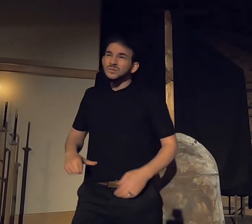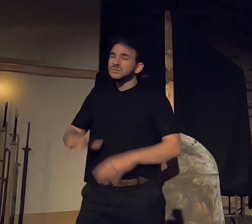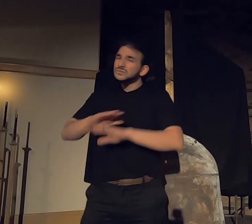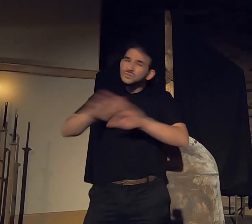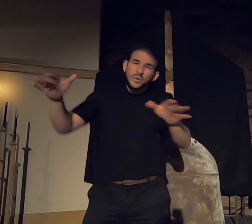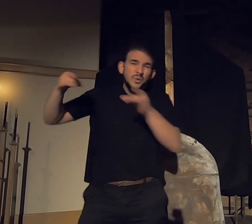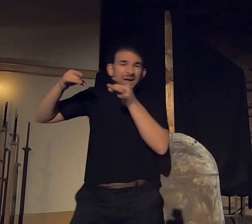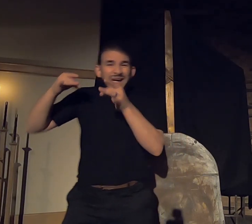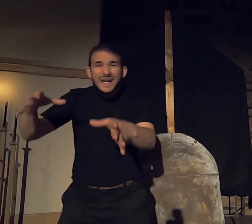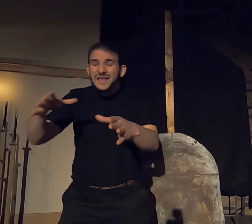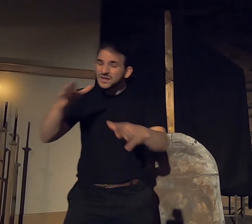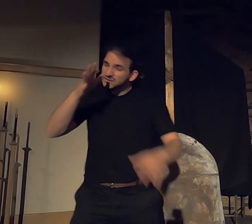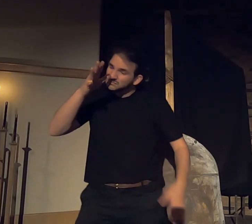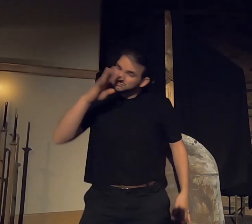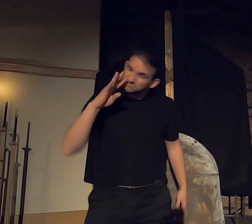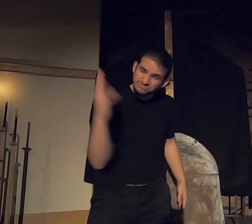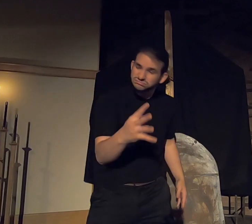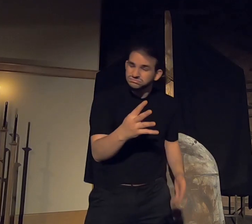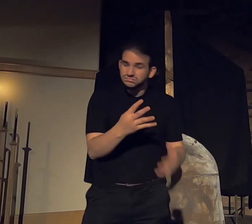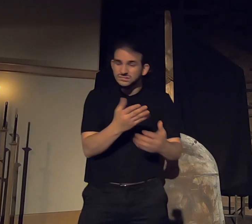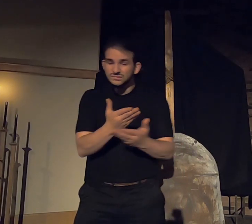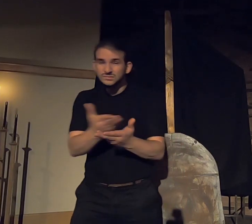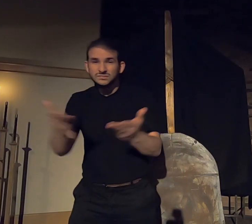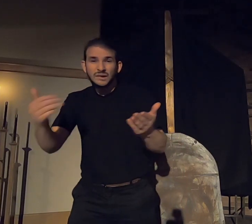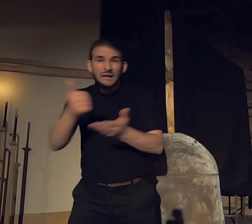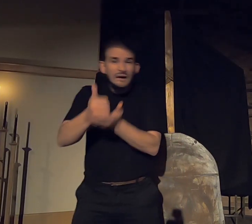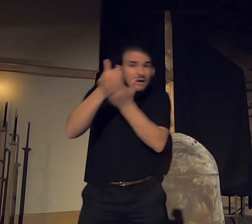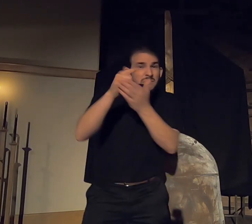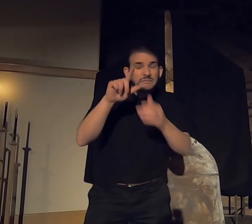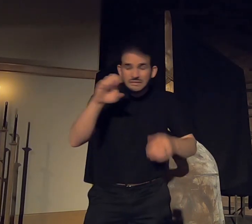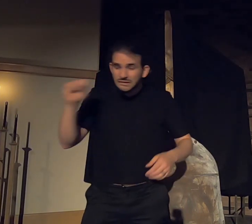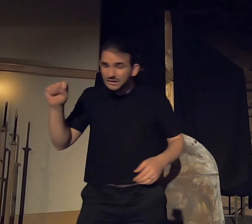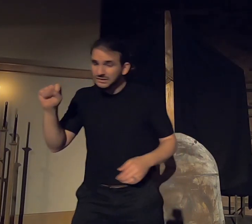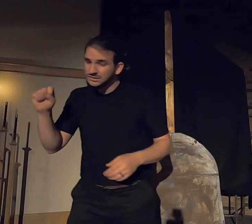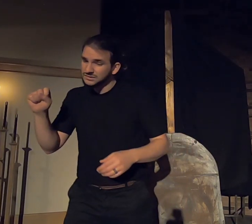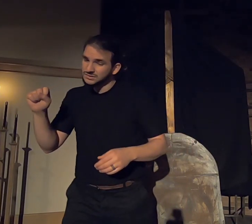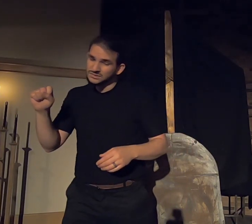Lord doesn't hate or despise the helpless in all of their troubles.